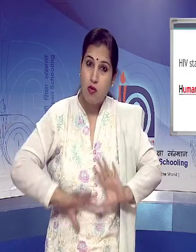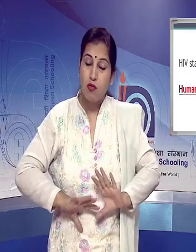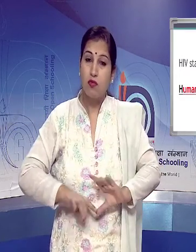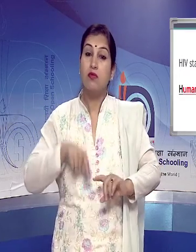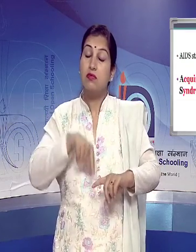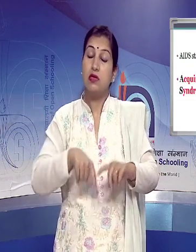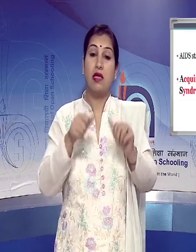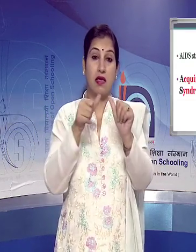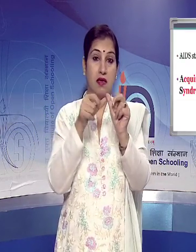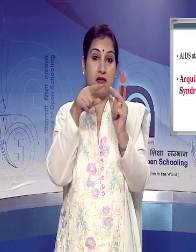AIDS sets in.